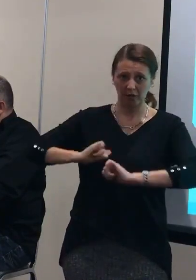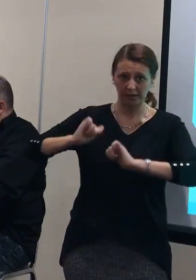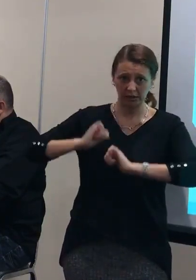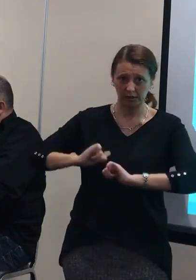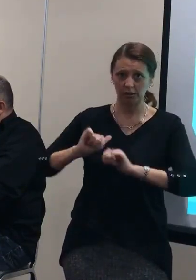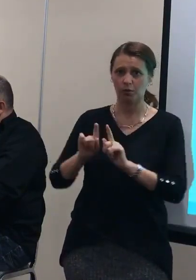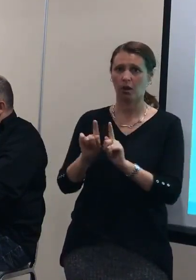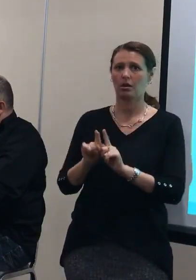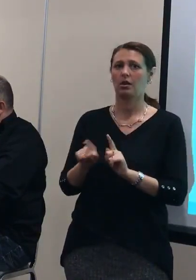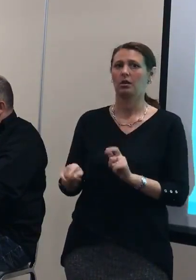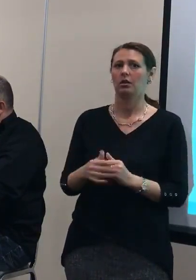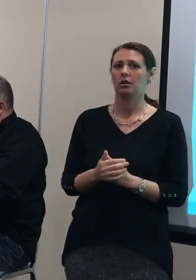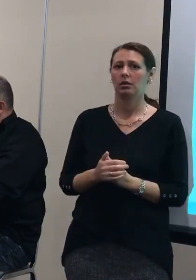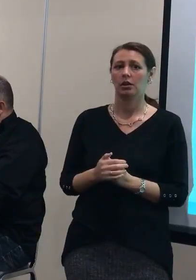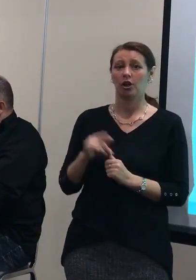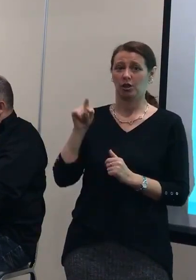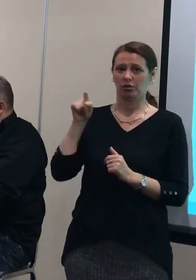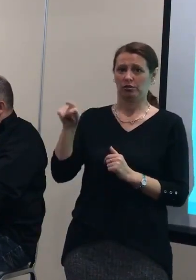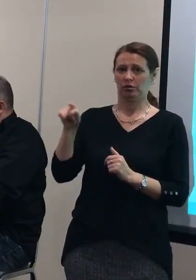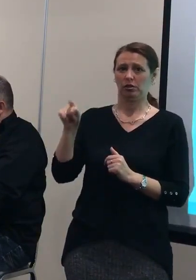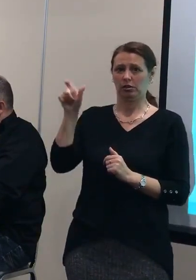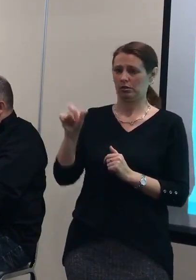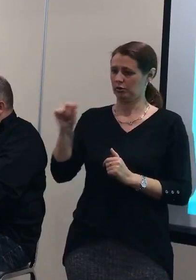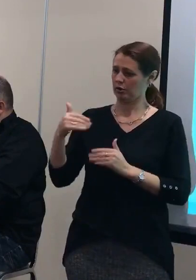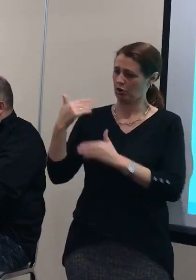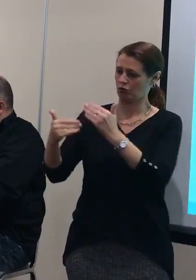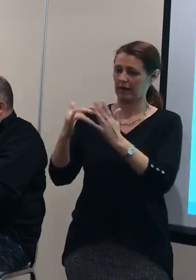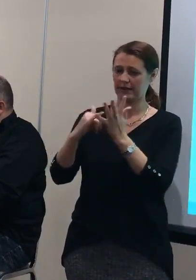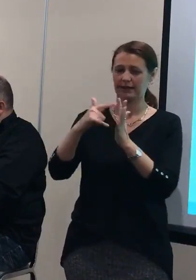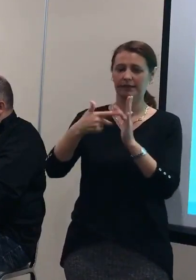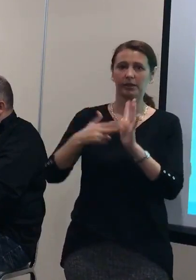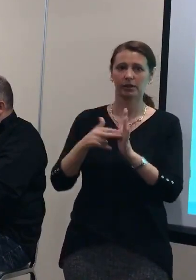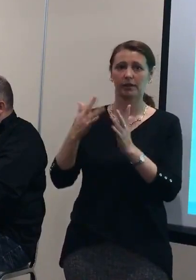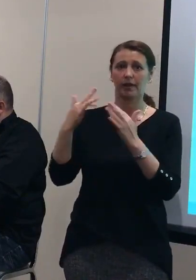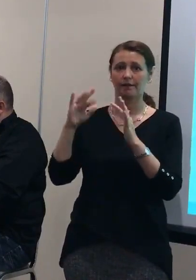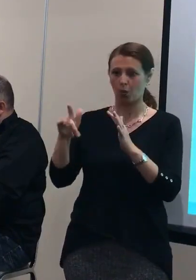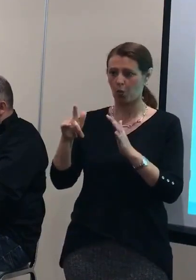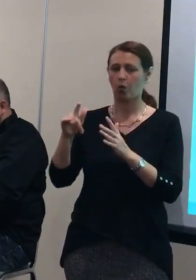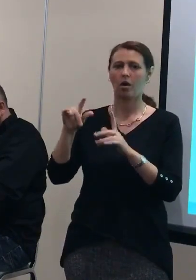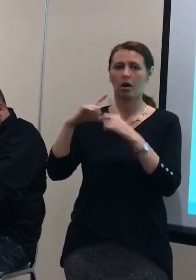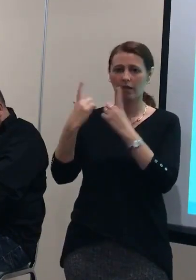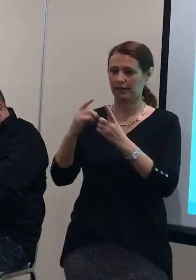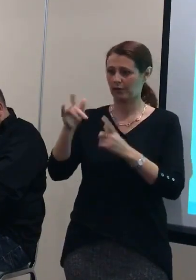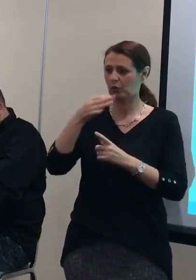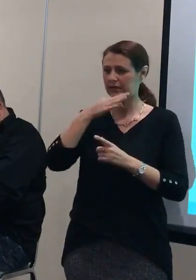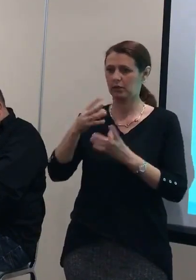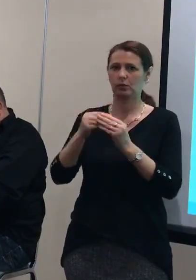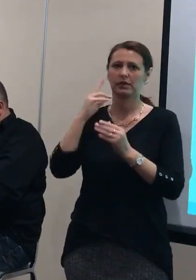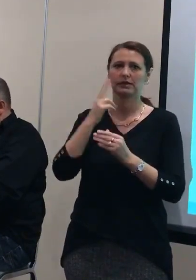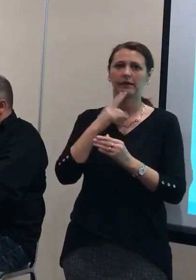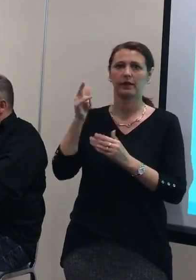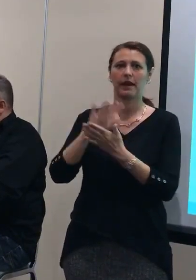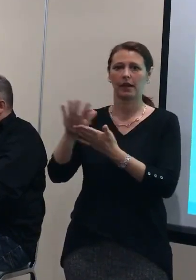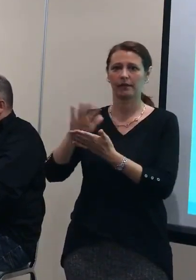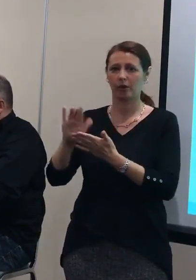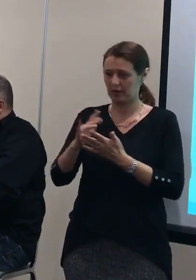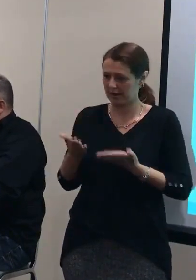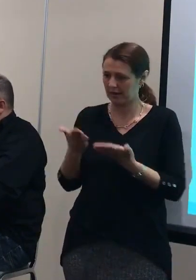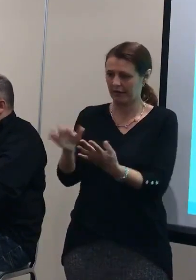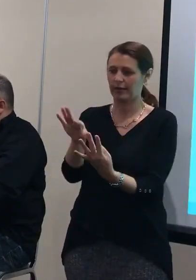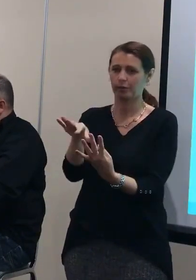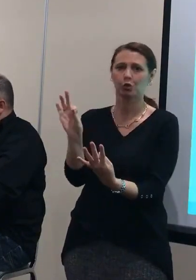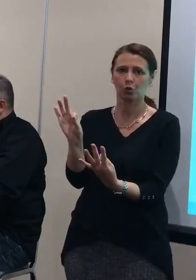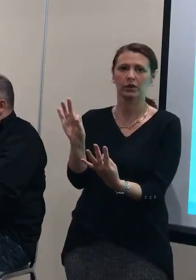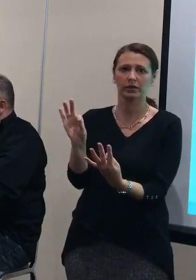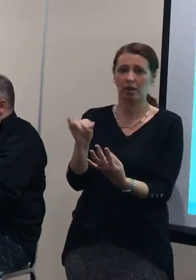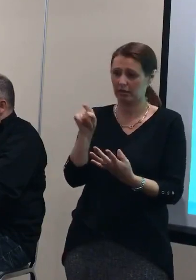but she's run sessions that are specifically for the kids who are deaf and hard of hearing, but it's also about affording the choice